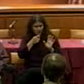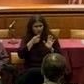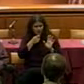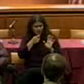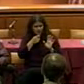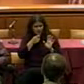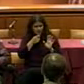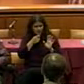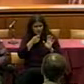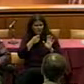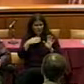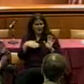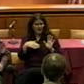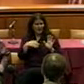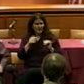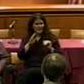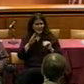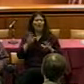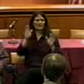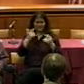Thank you, David. Oh, there we go.